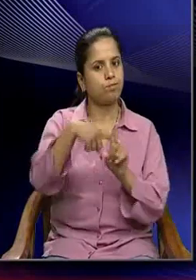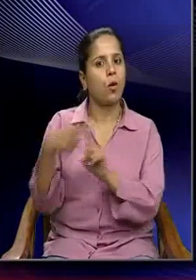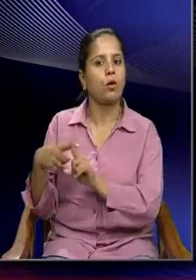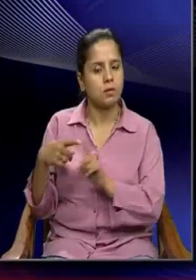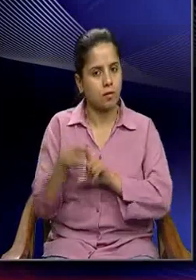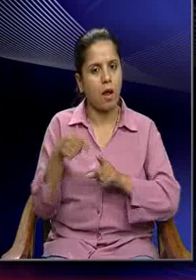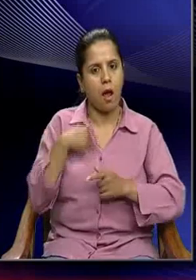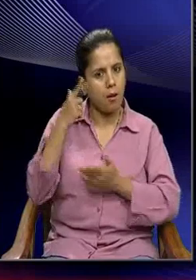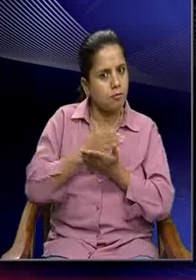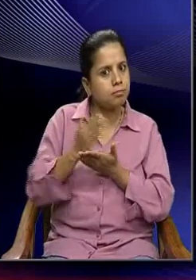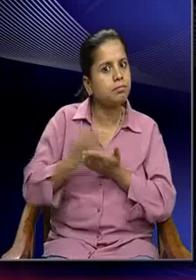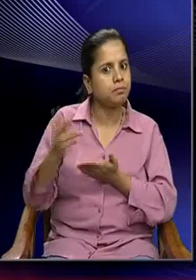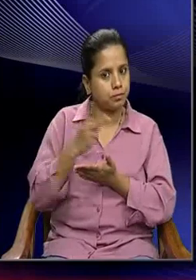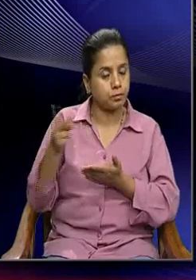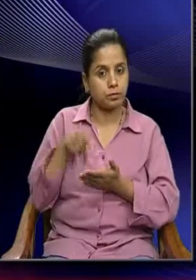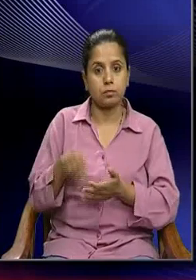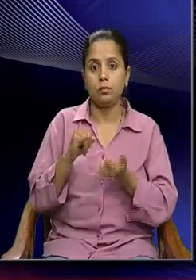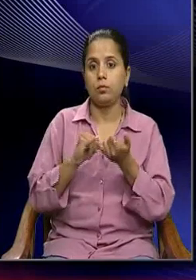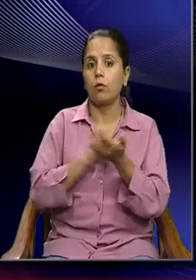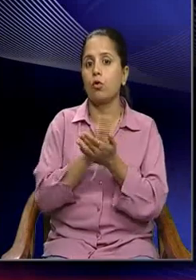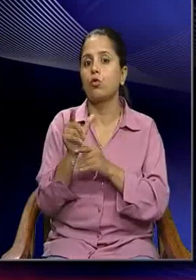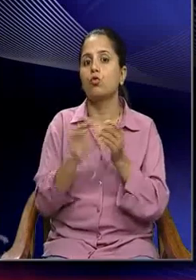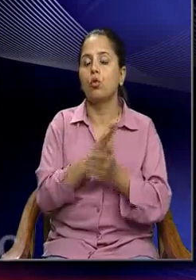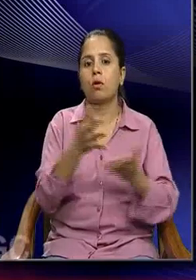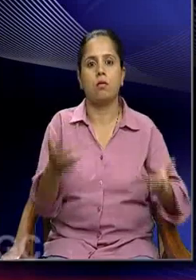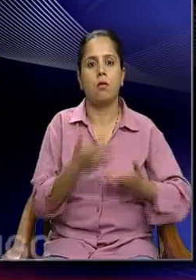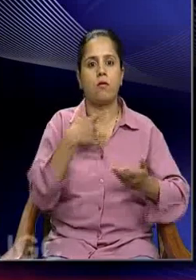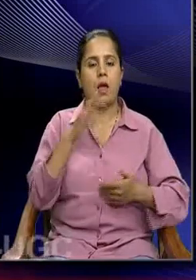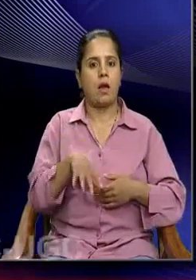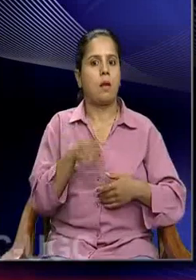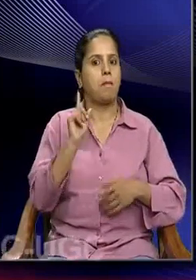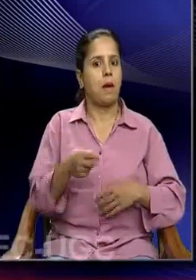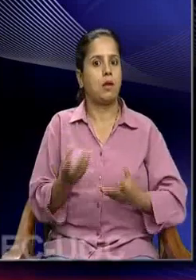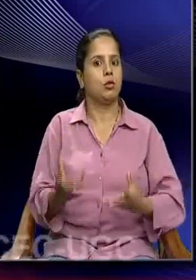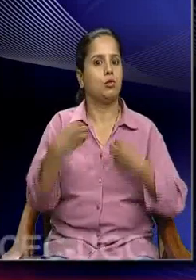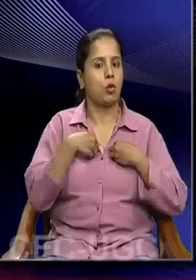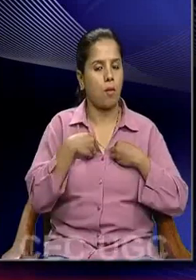So, Shauch encourages us to adopt